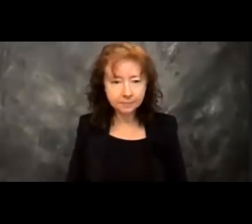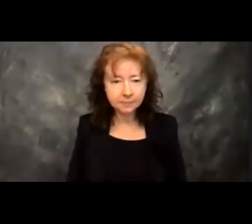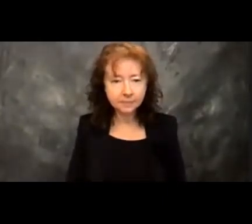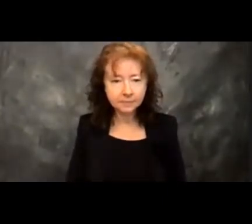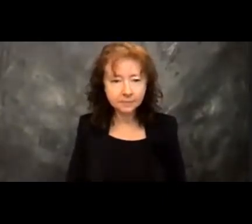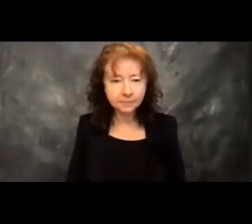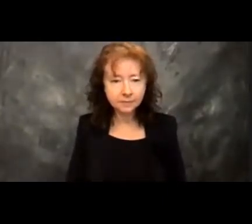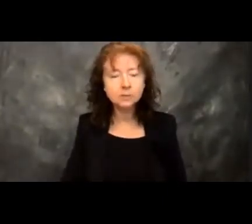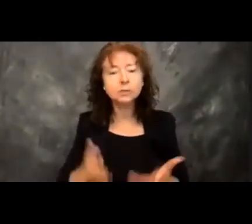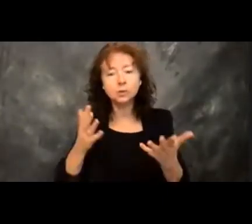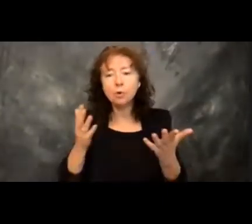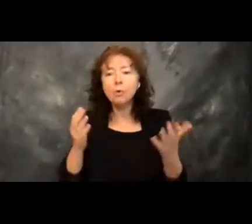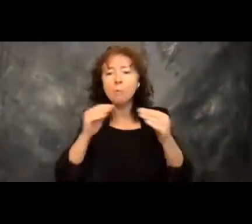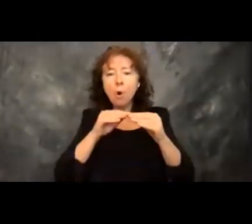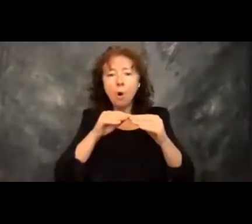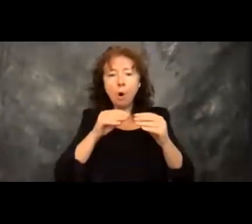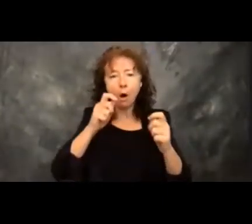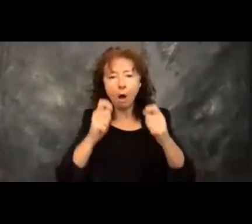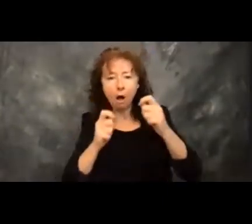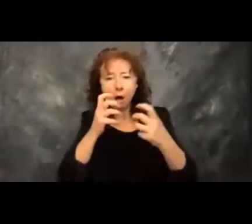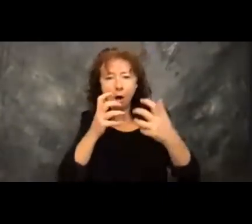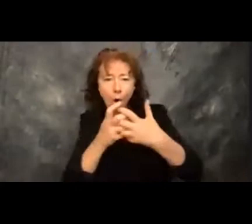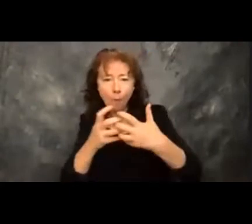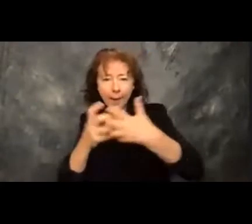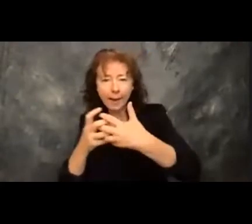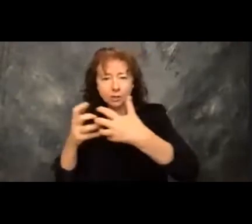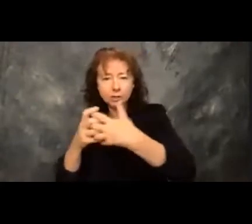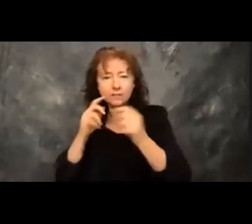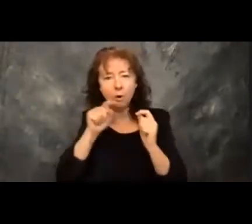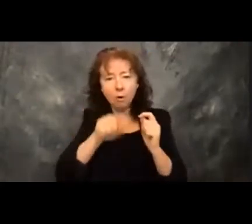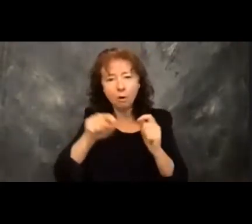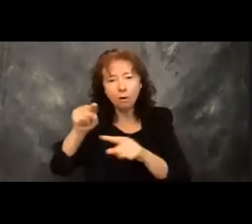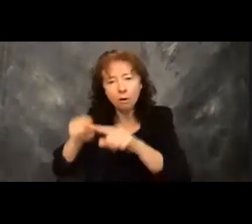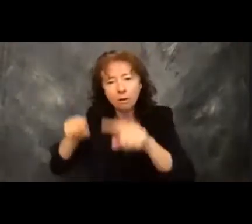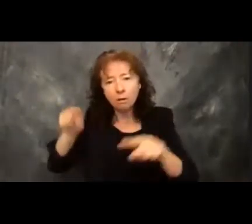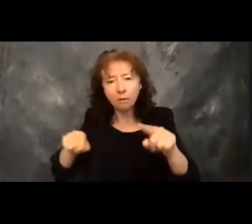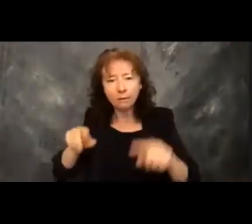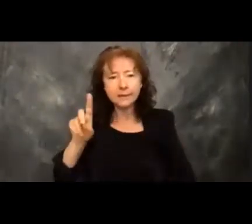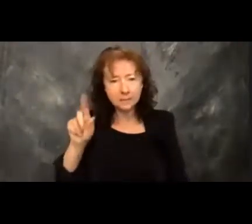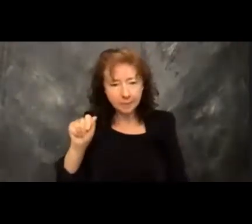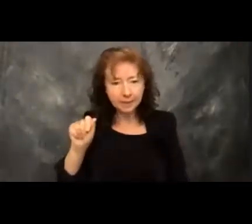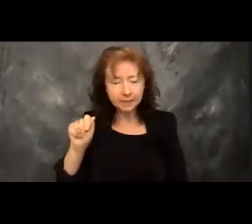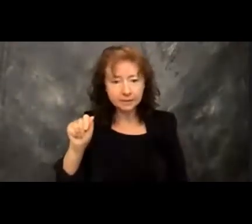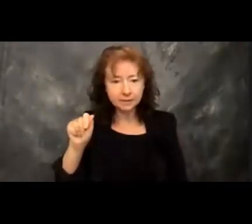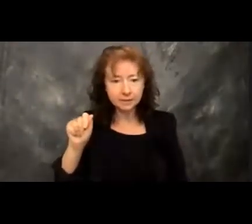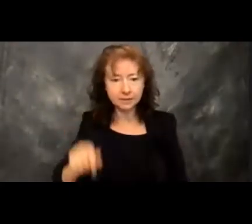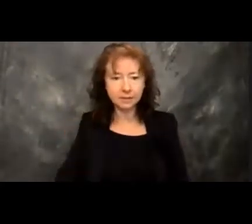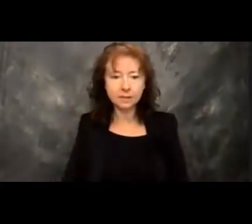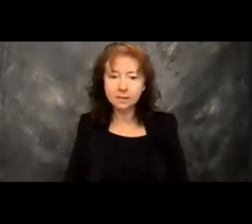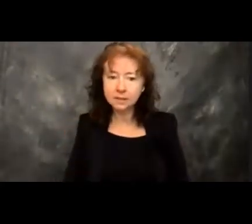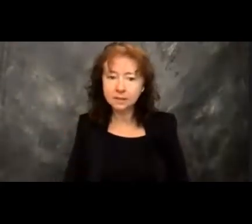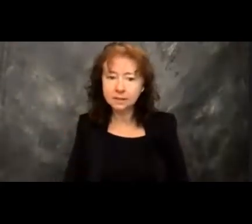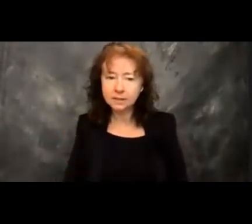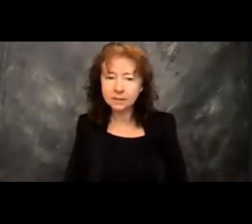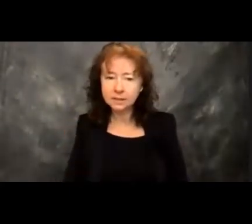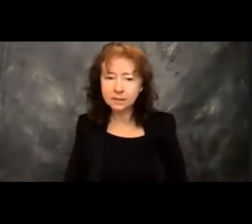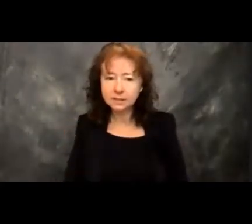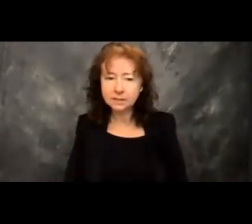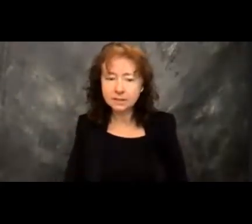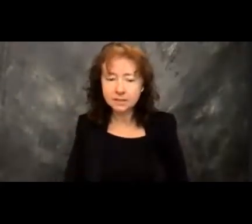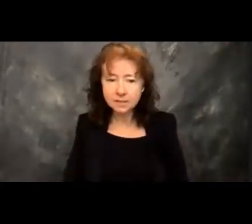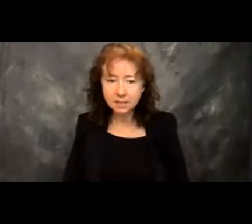accommodations for people with disabilities, just like a personal assistant. That's very important because